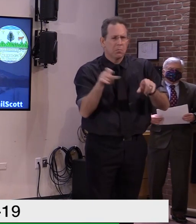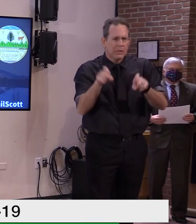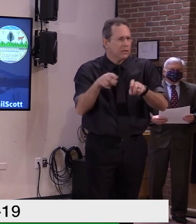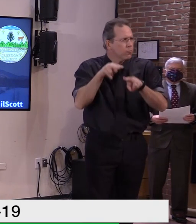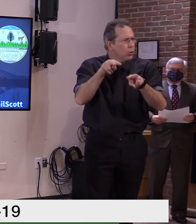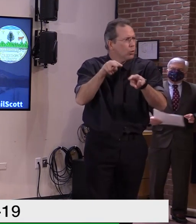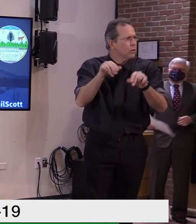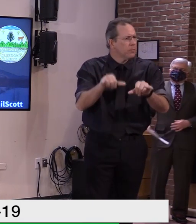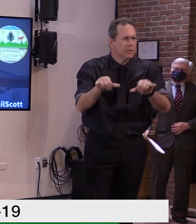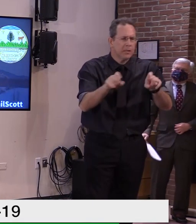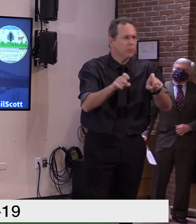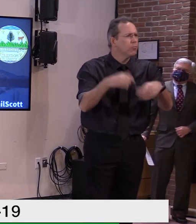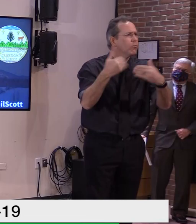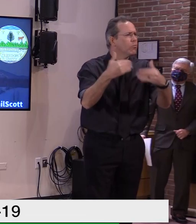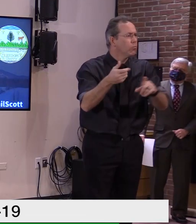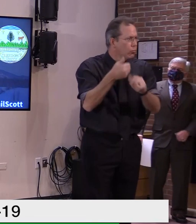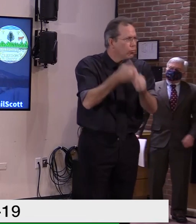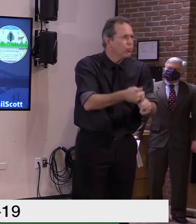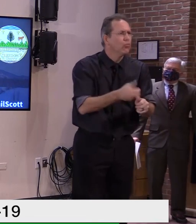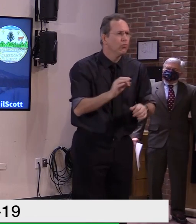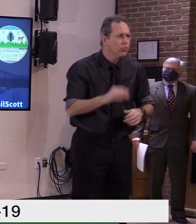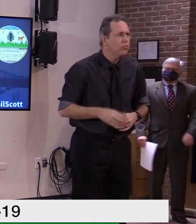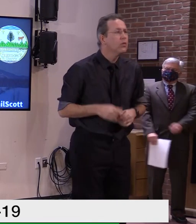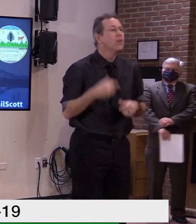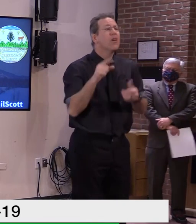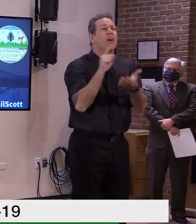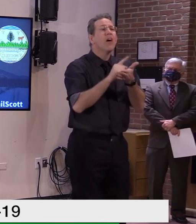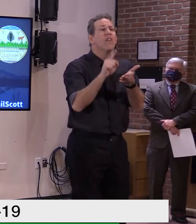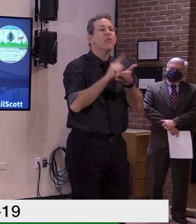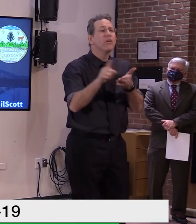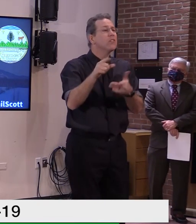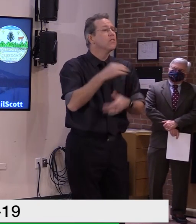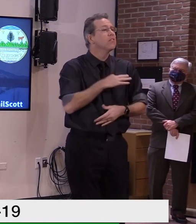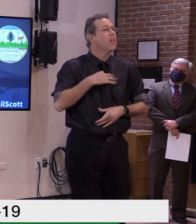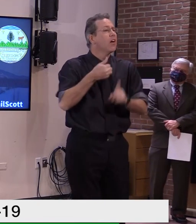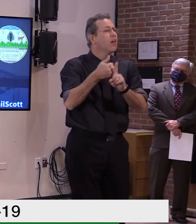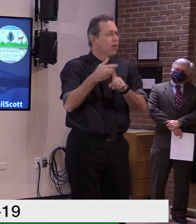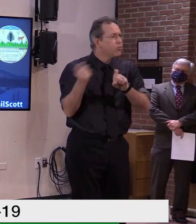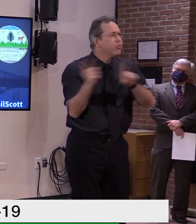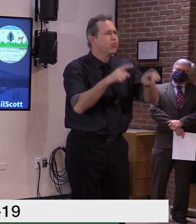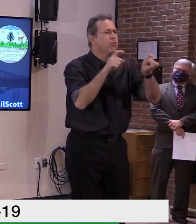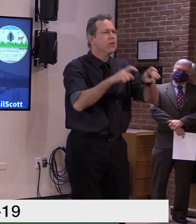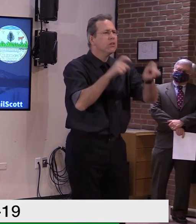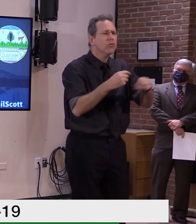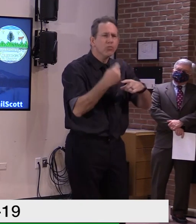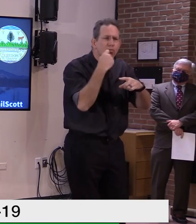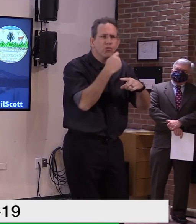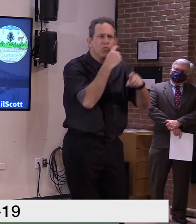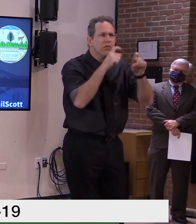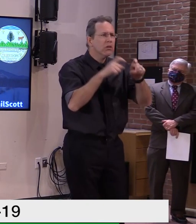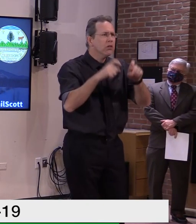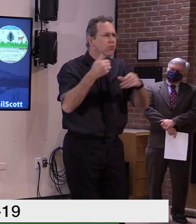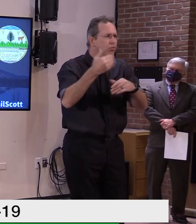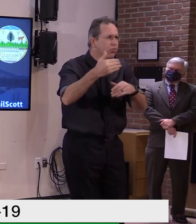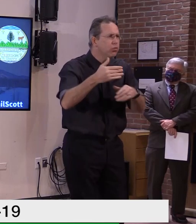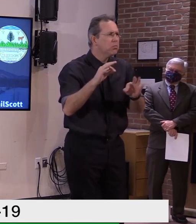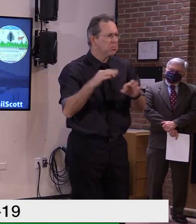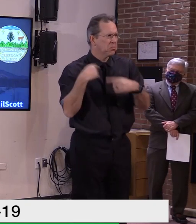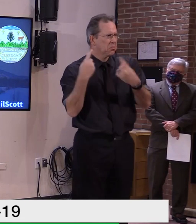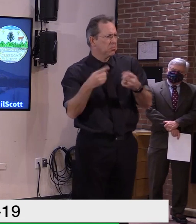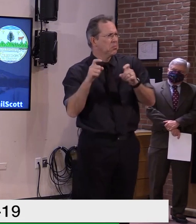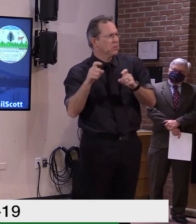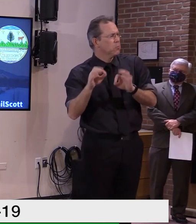the coronavirus, which means almost every staff member can get tested each month. And we've been doing